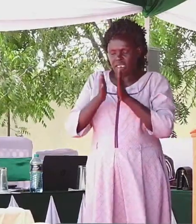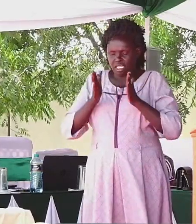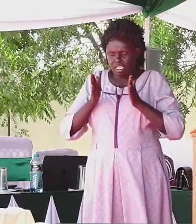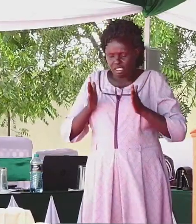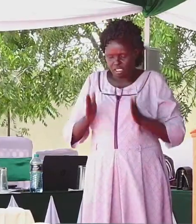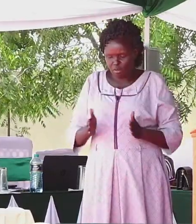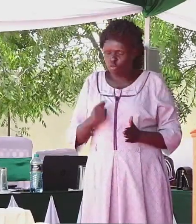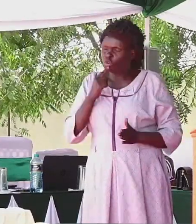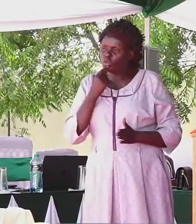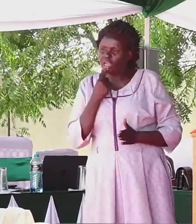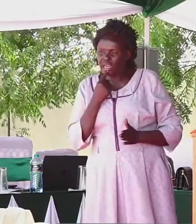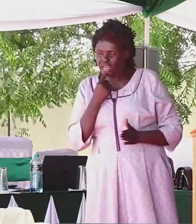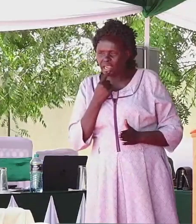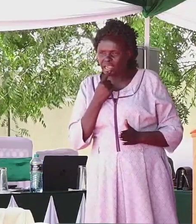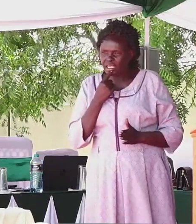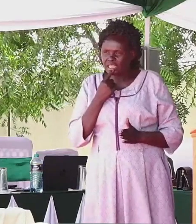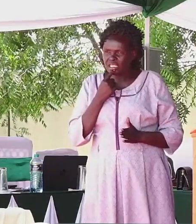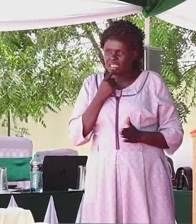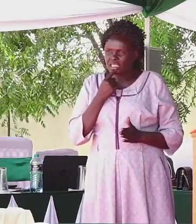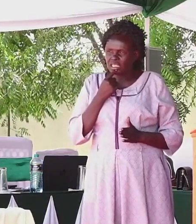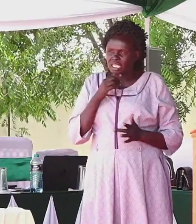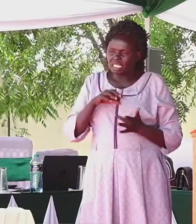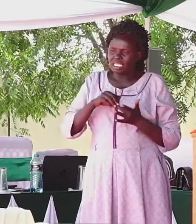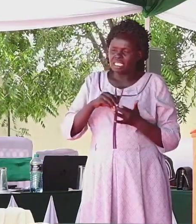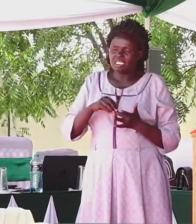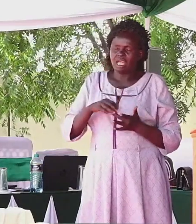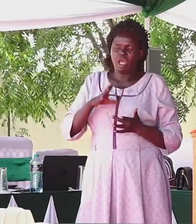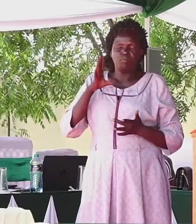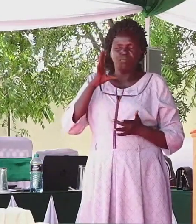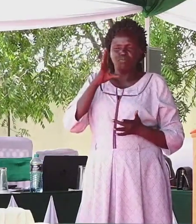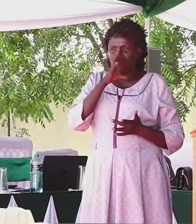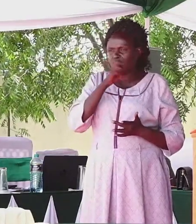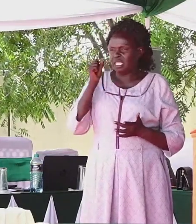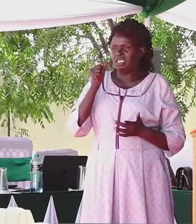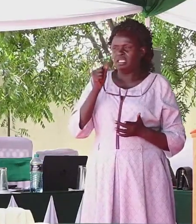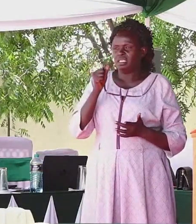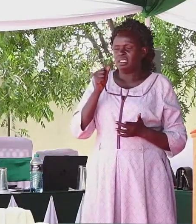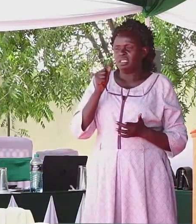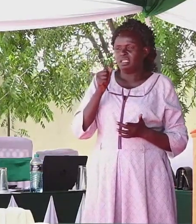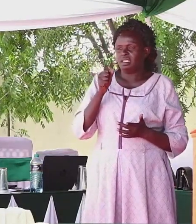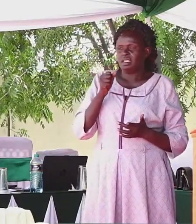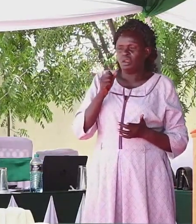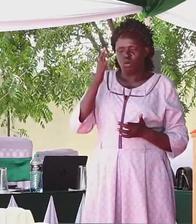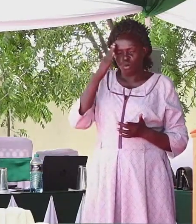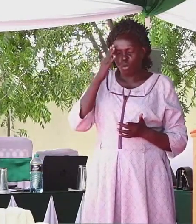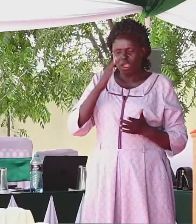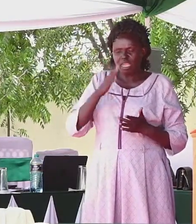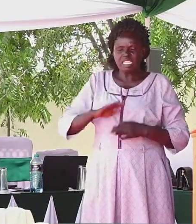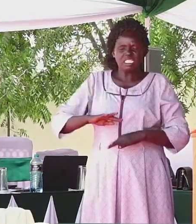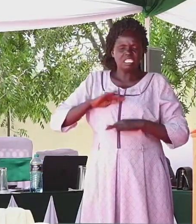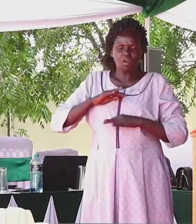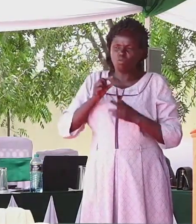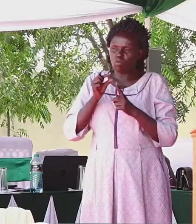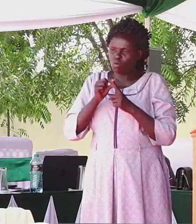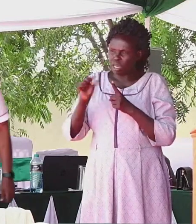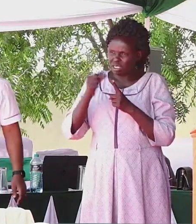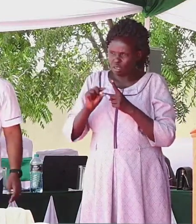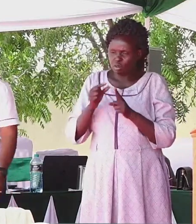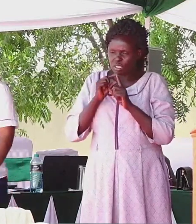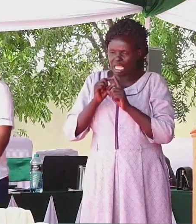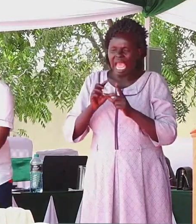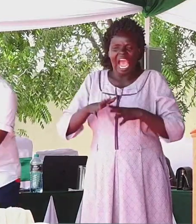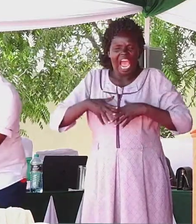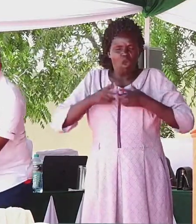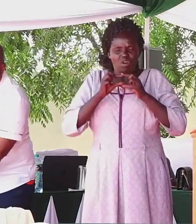of Turkana is amazing. We have no enough words to say how grateful we